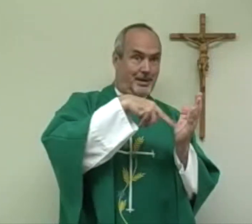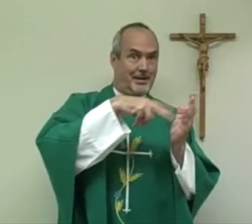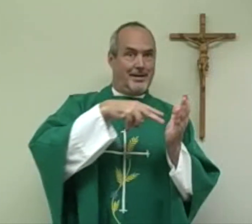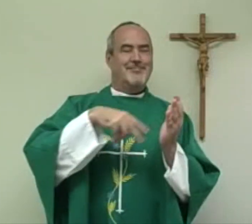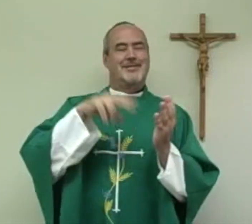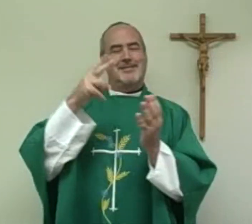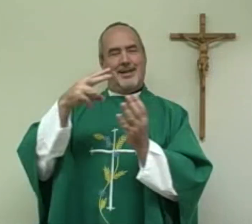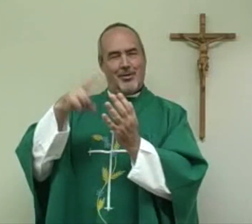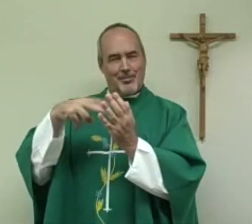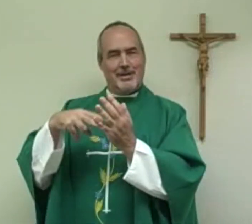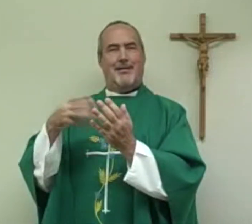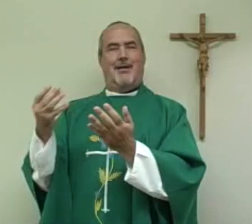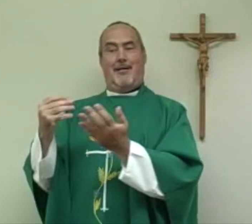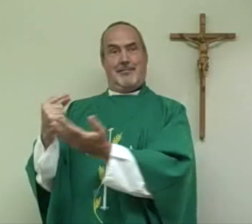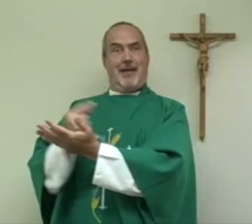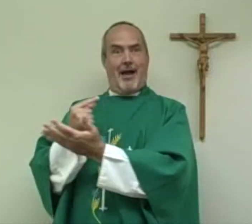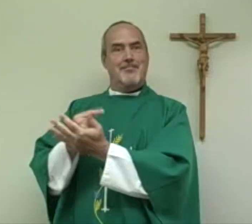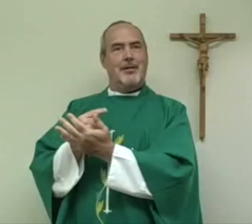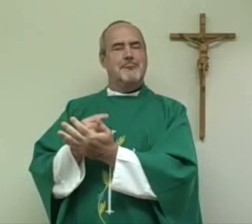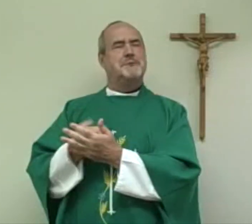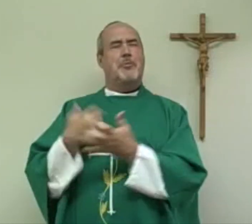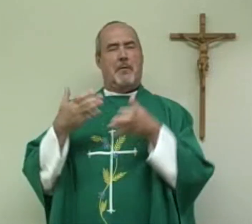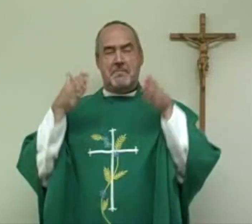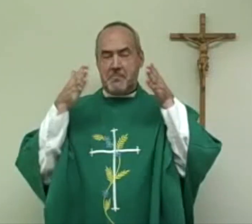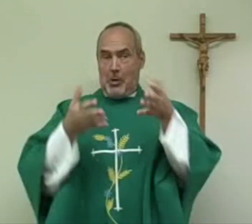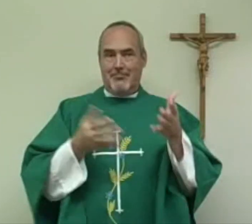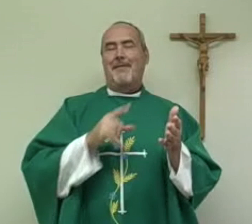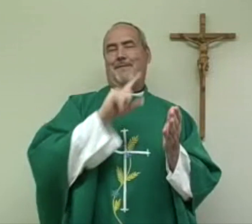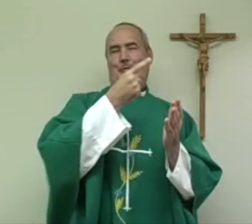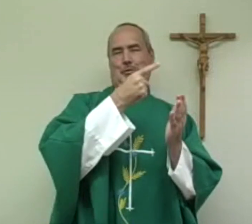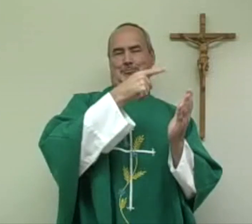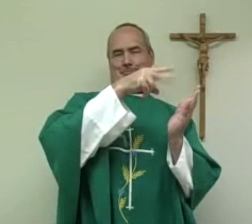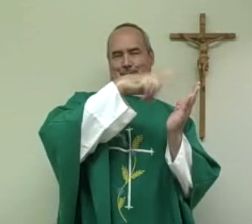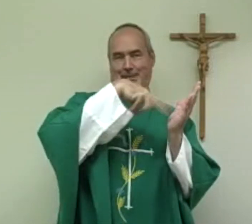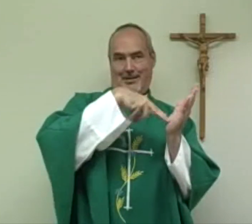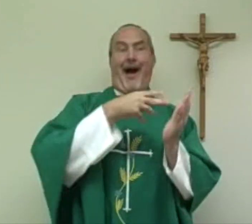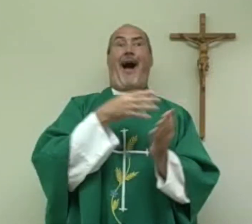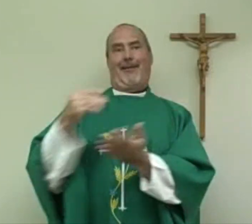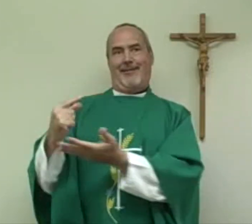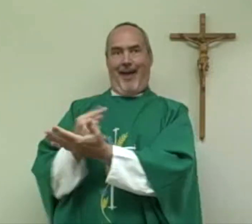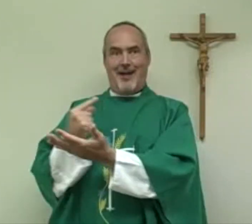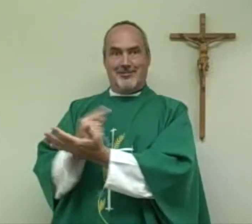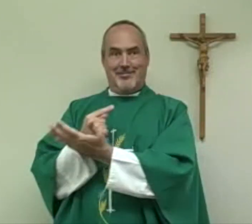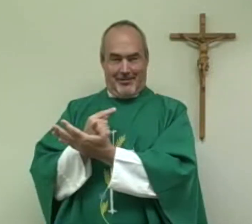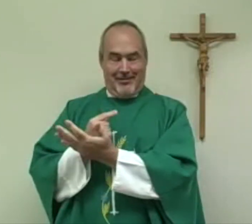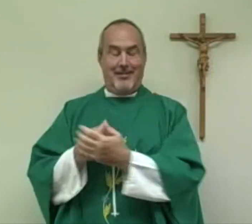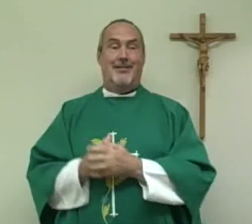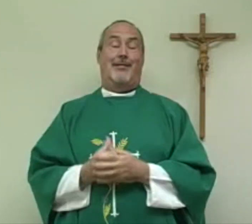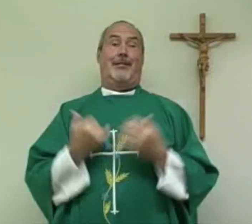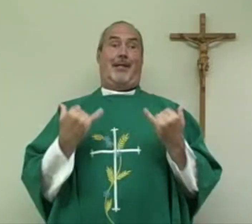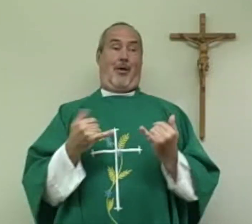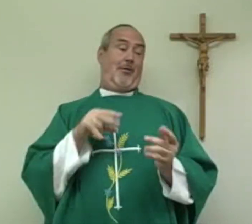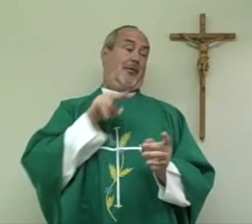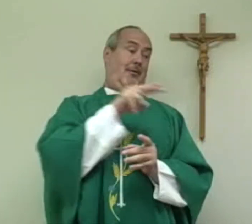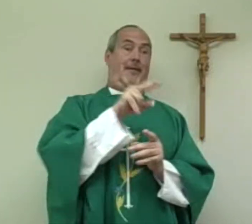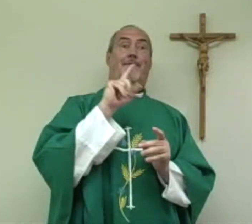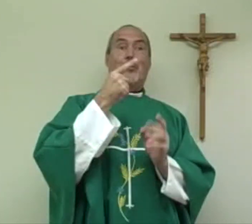After reading the first reading, the second reading, and the Gospels for today, I'd like to just focus on the first reading and the